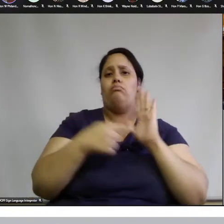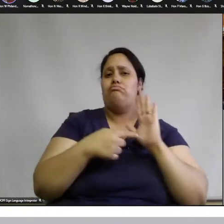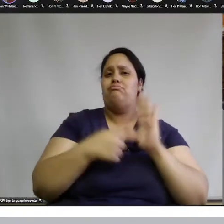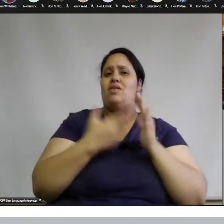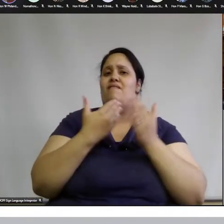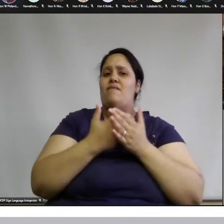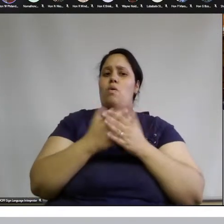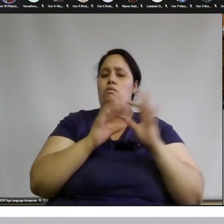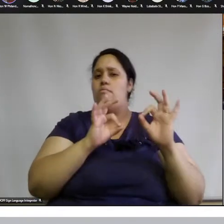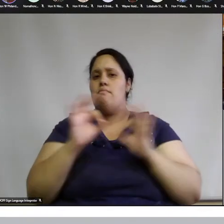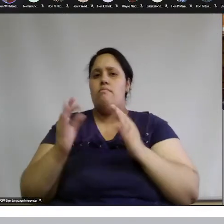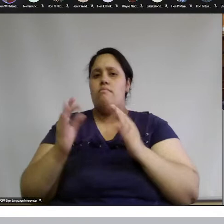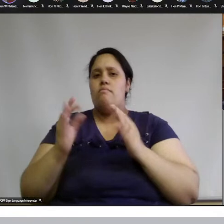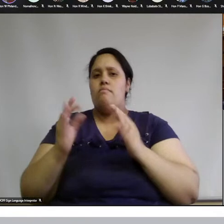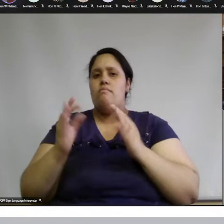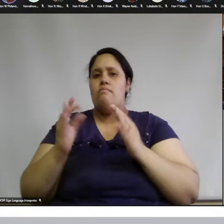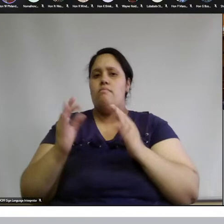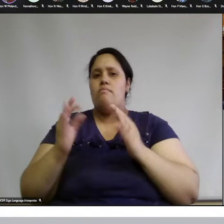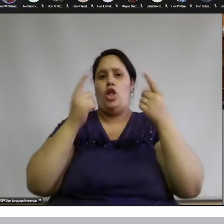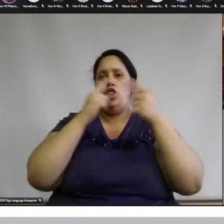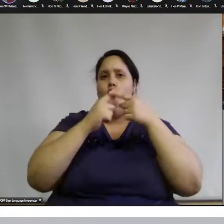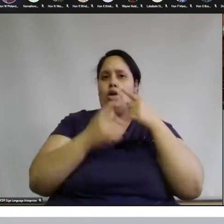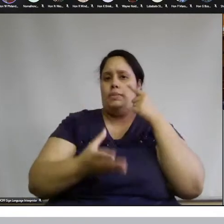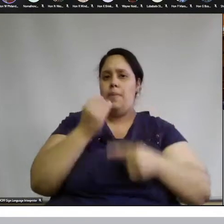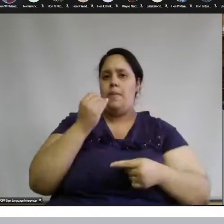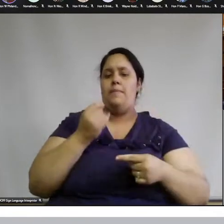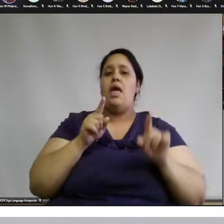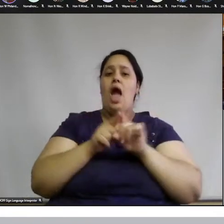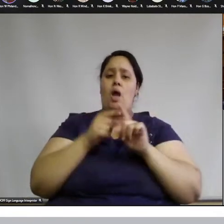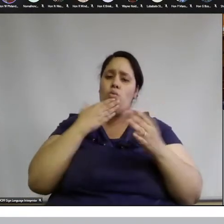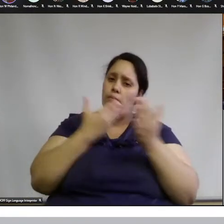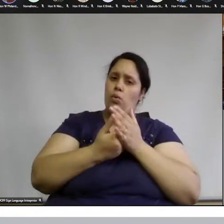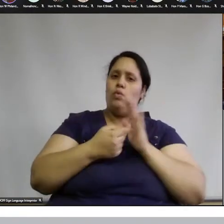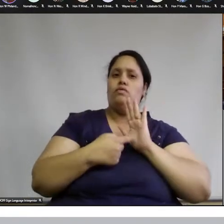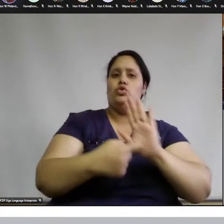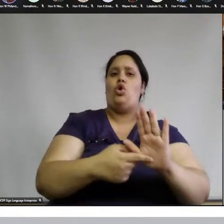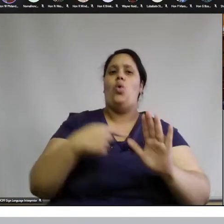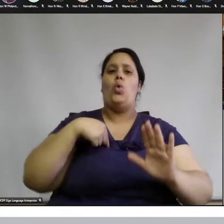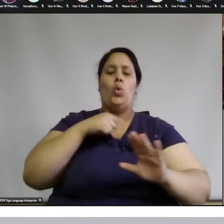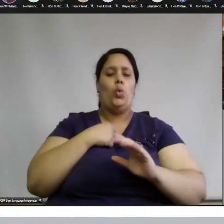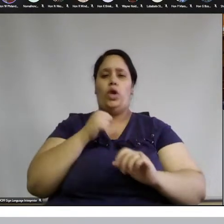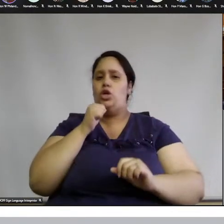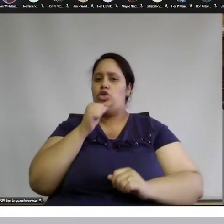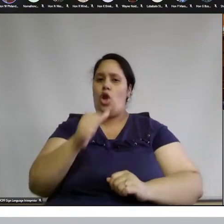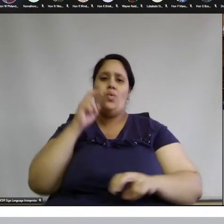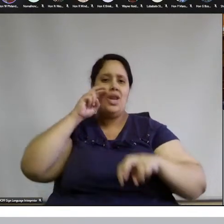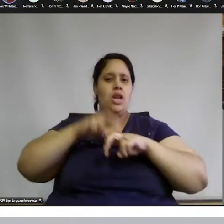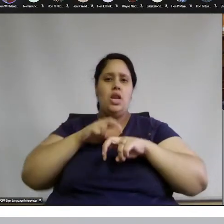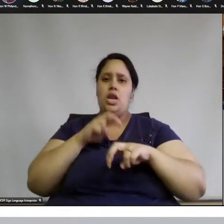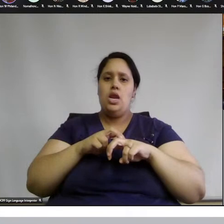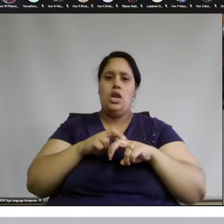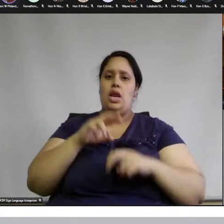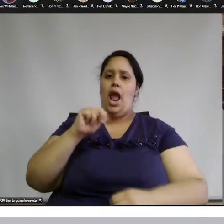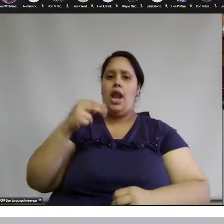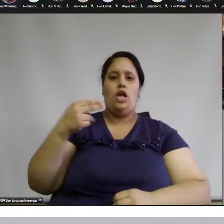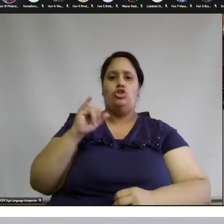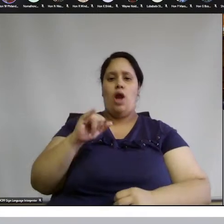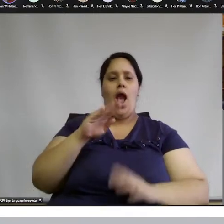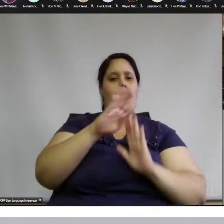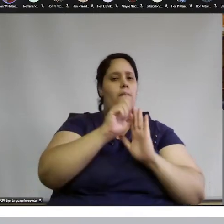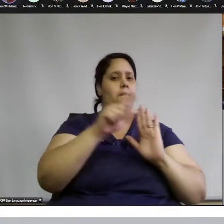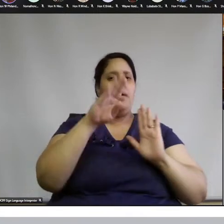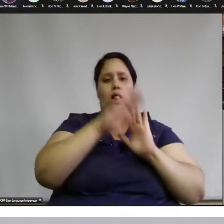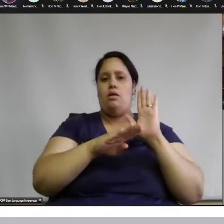of service delivery reach and have proven that we do not need the NHI bill. This is